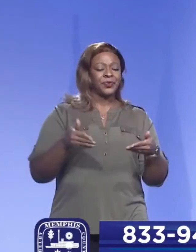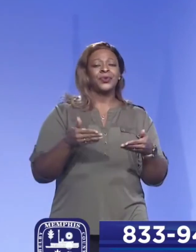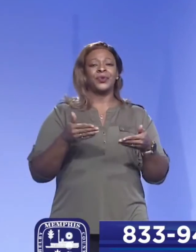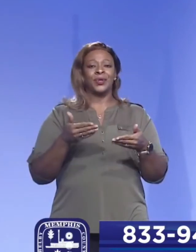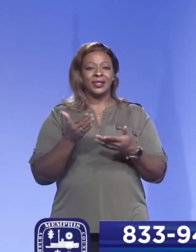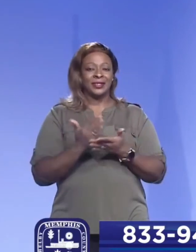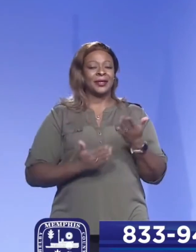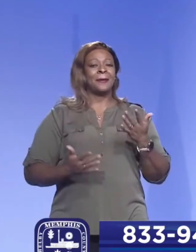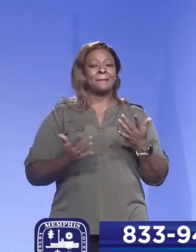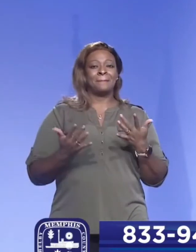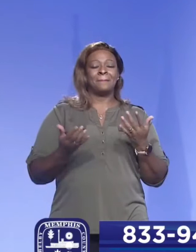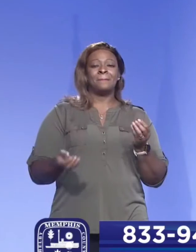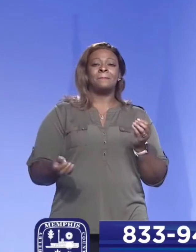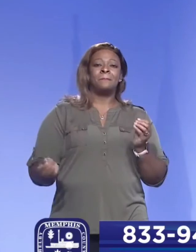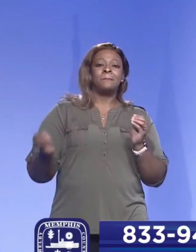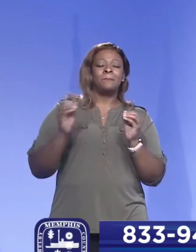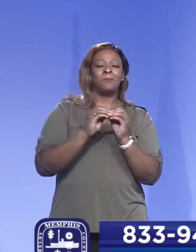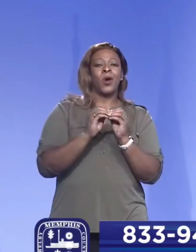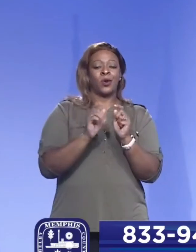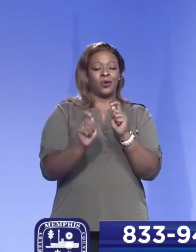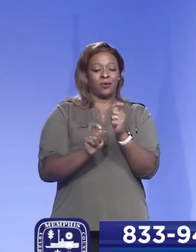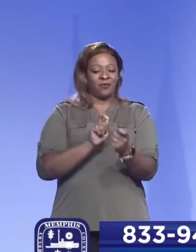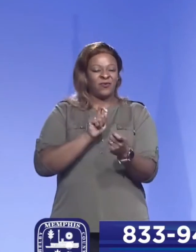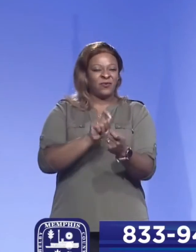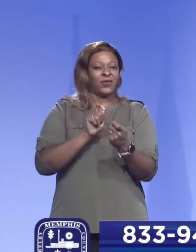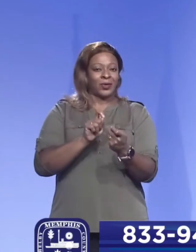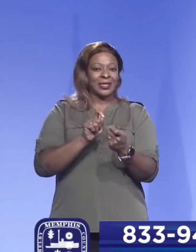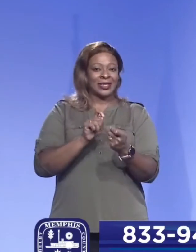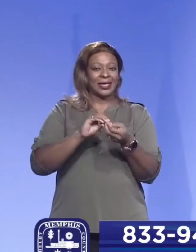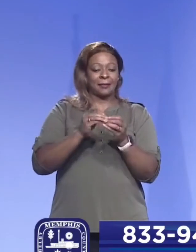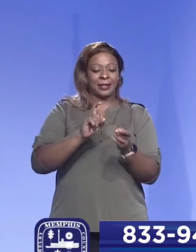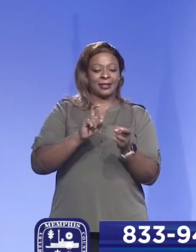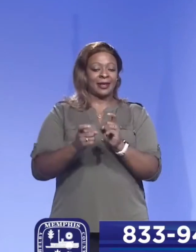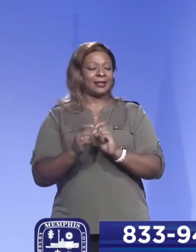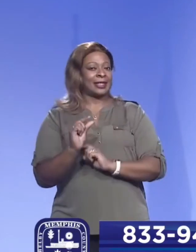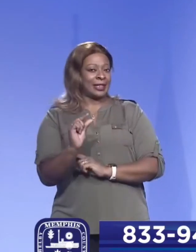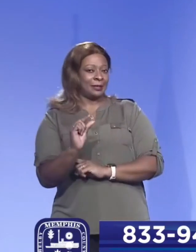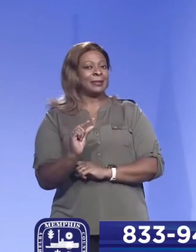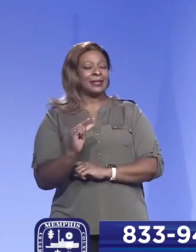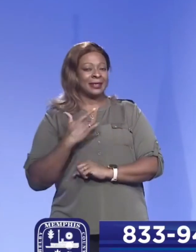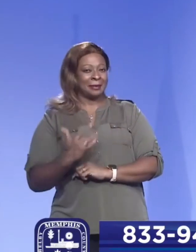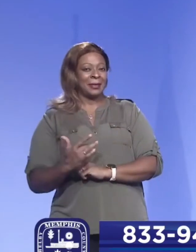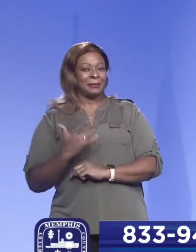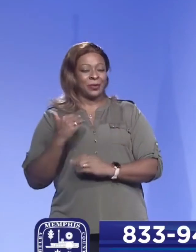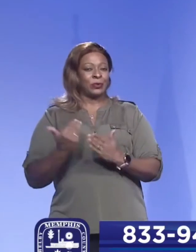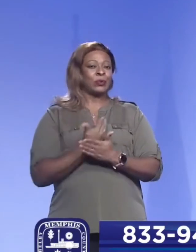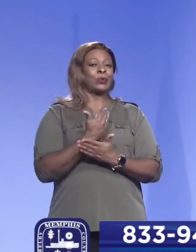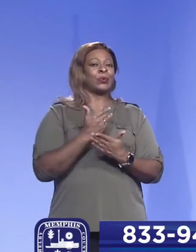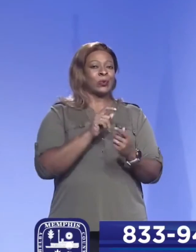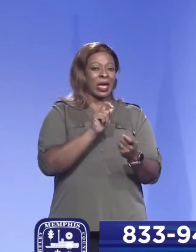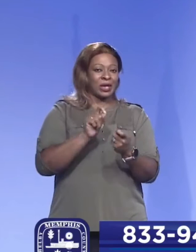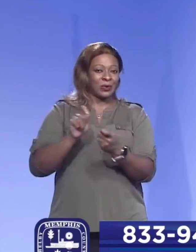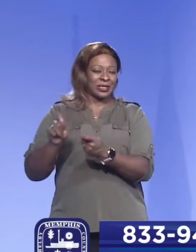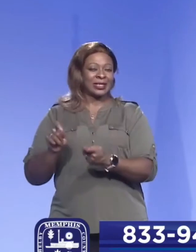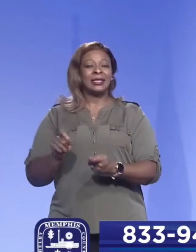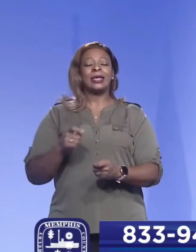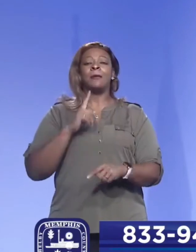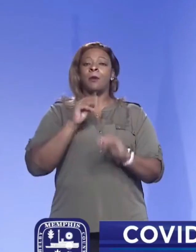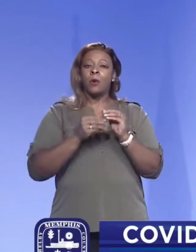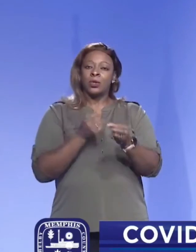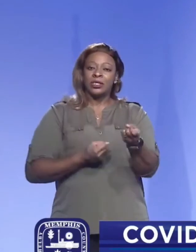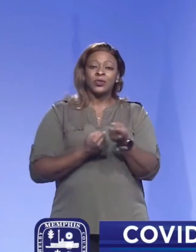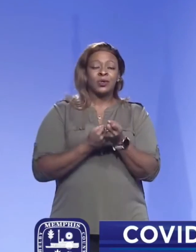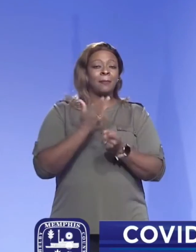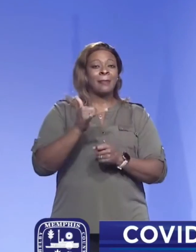some more refined focus, and the numbers change slightly, but it's more driven by the fact